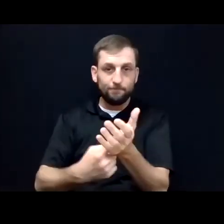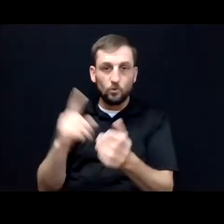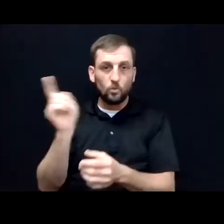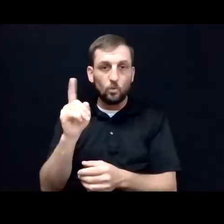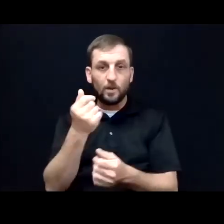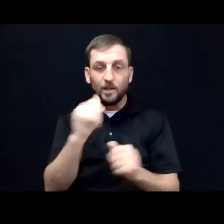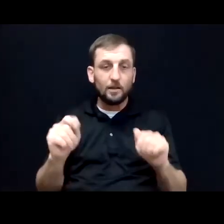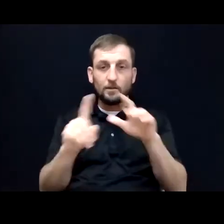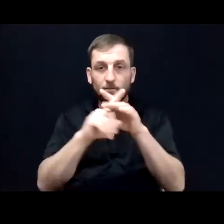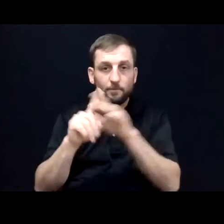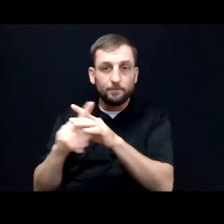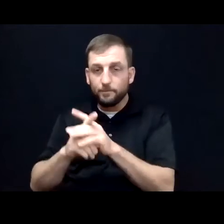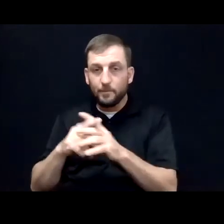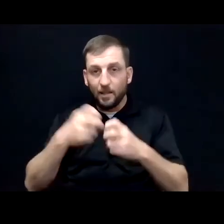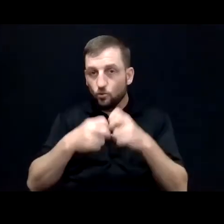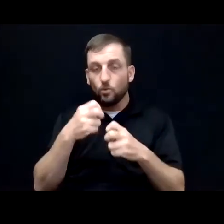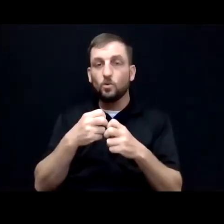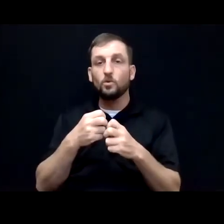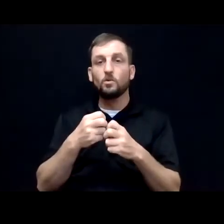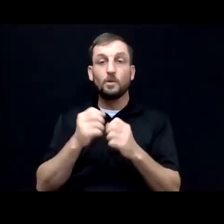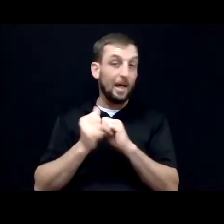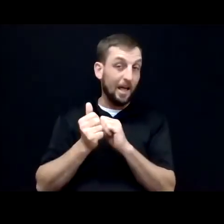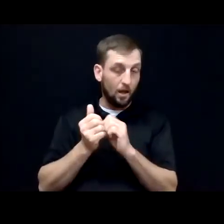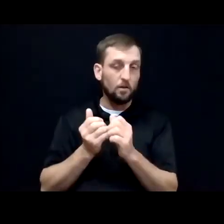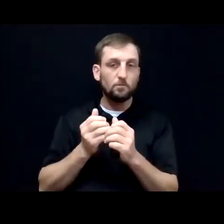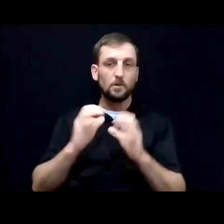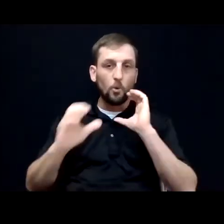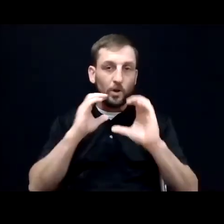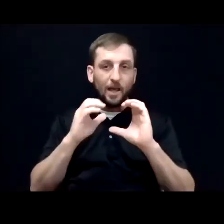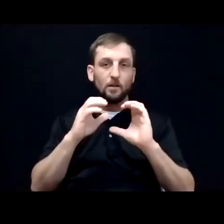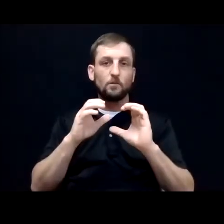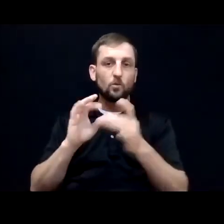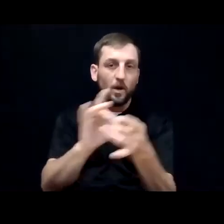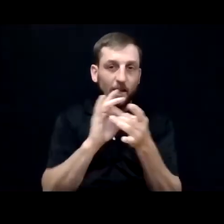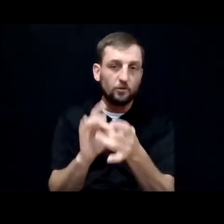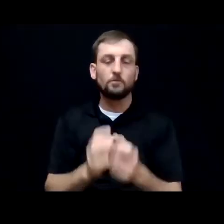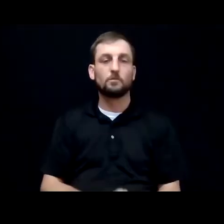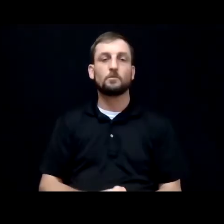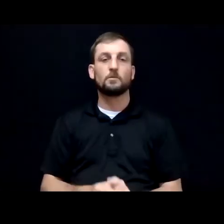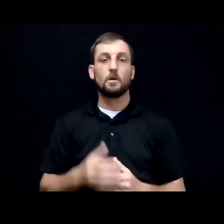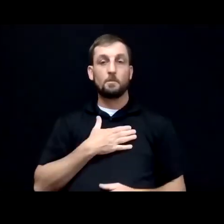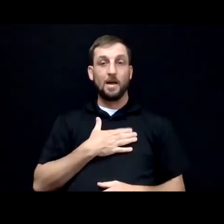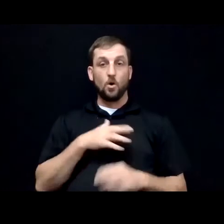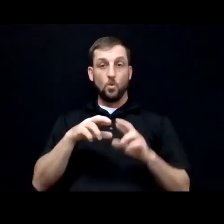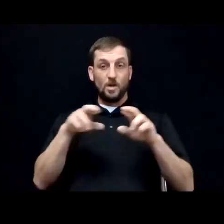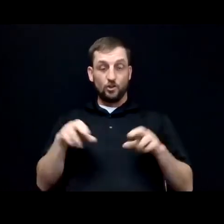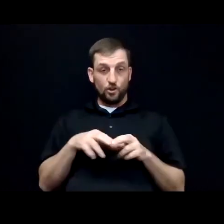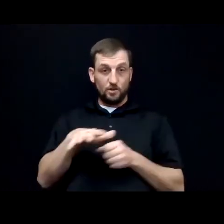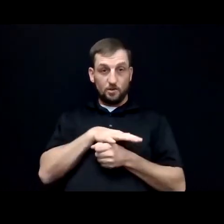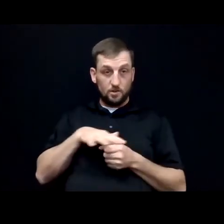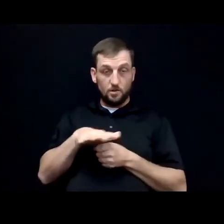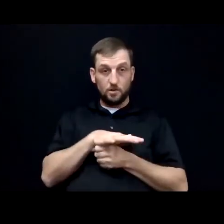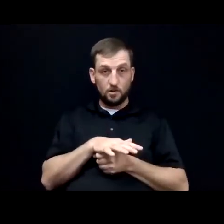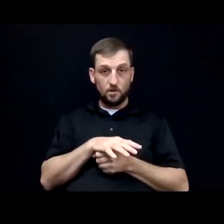just through communication and coordination. So, you know, in our region, we have 4 agencies